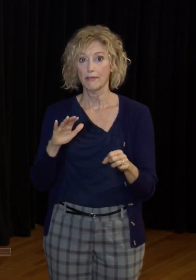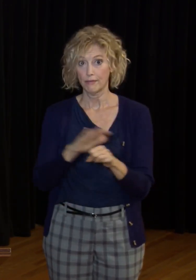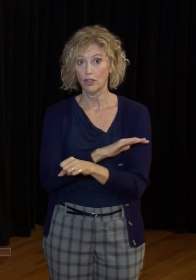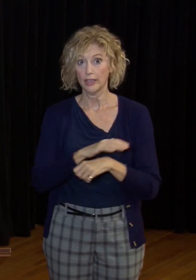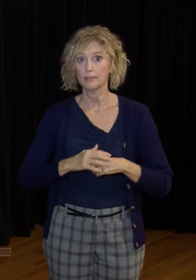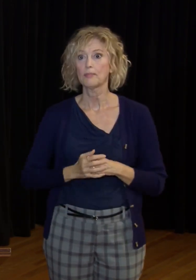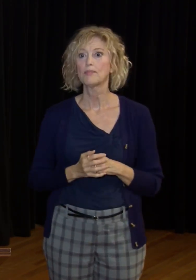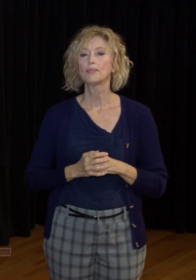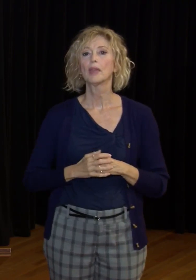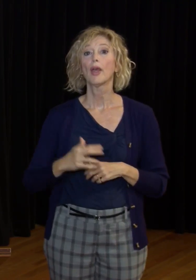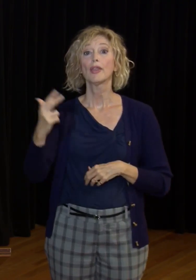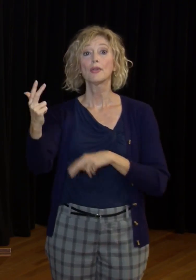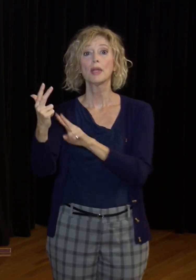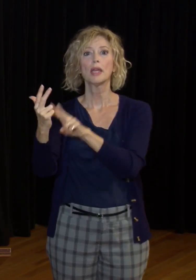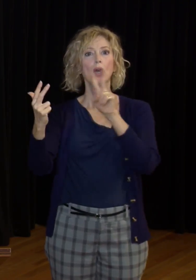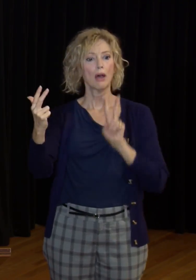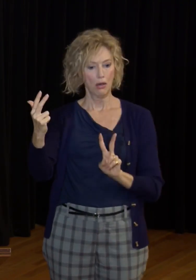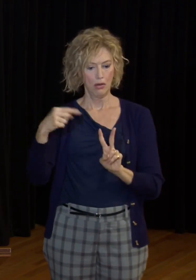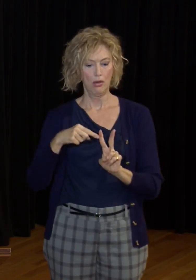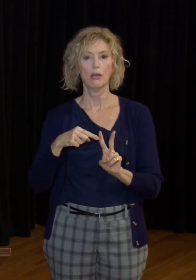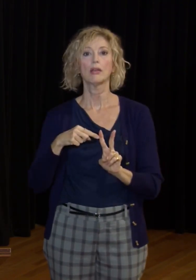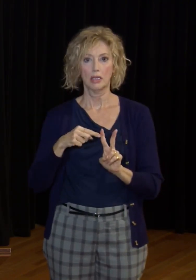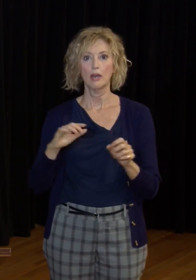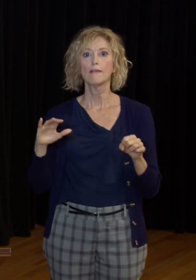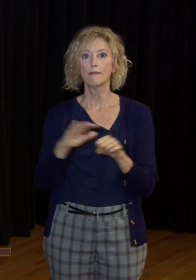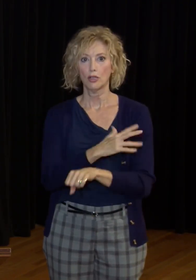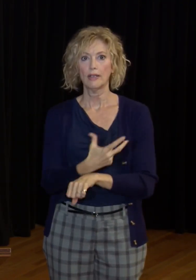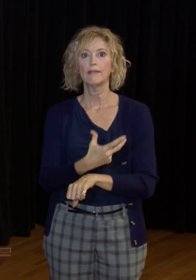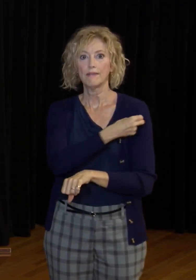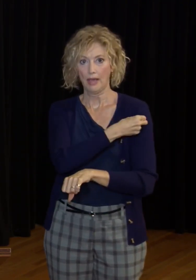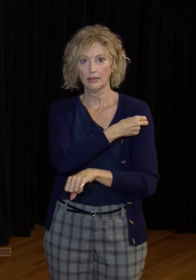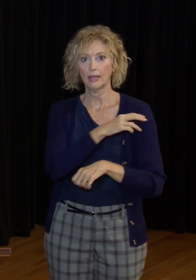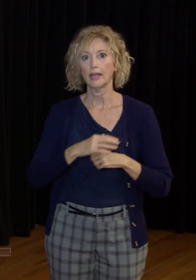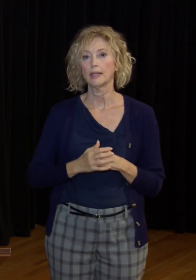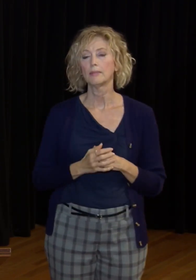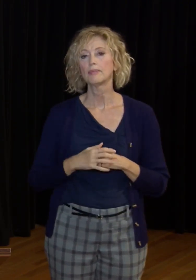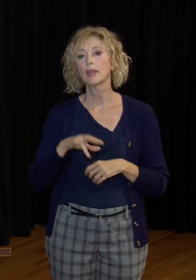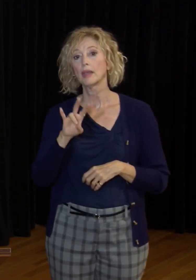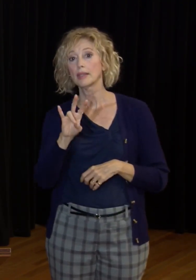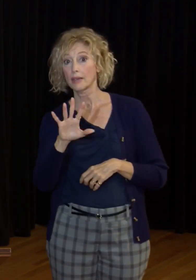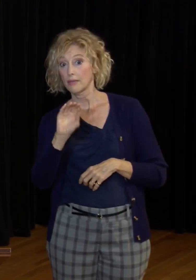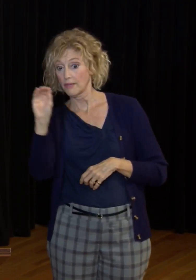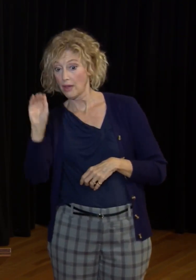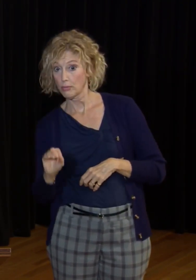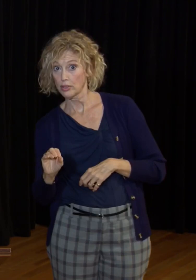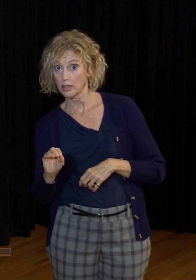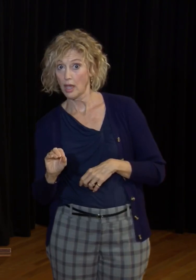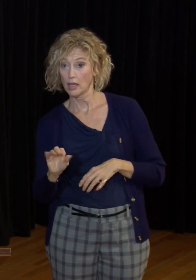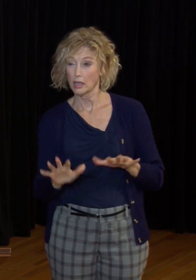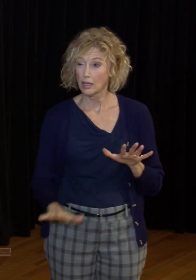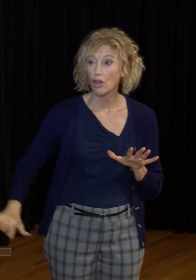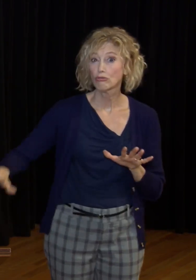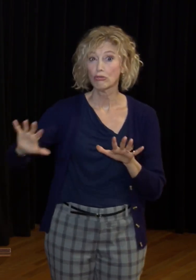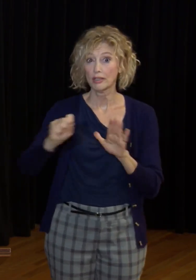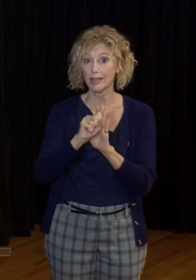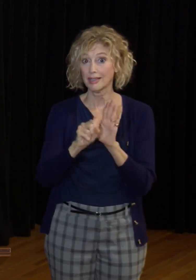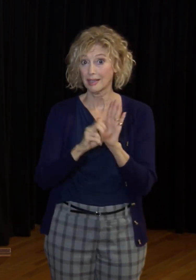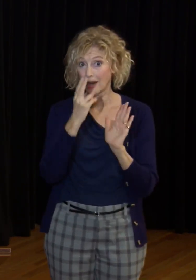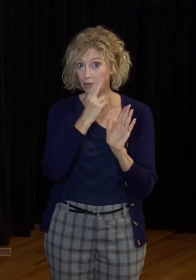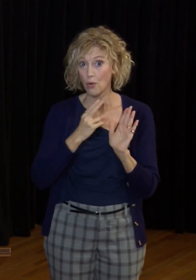said another way, two out of three people are fully vaccinated. And 75% in the whole state have